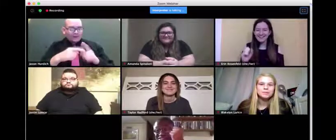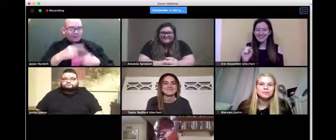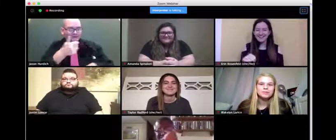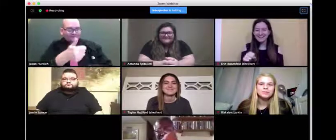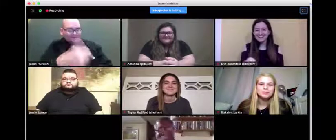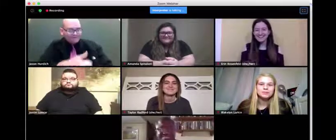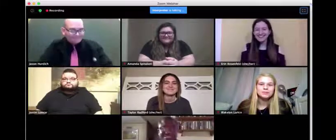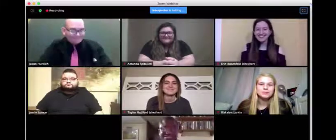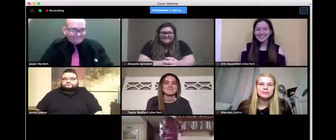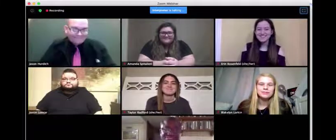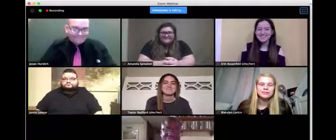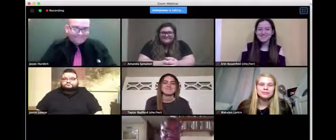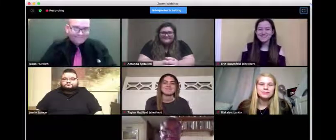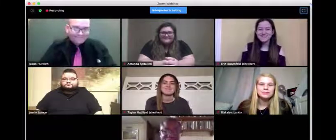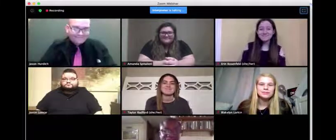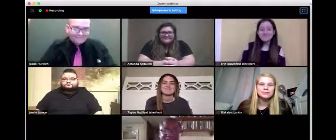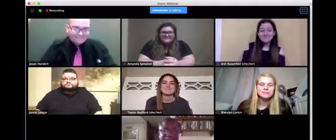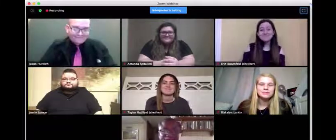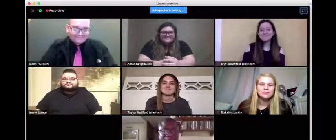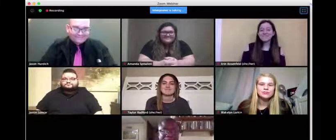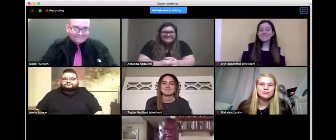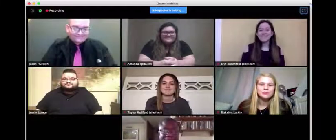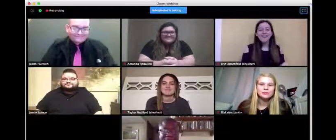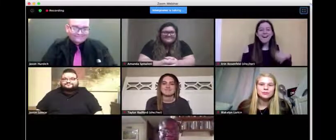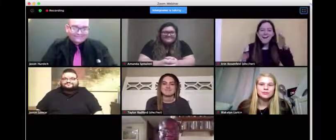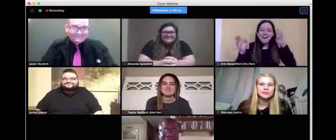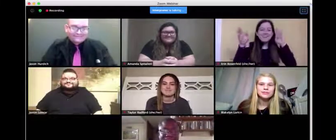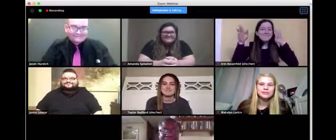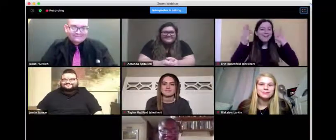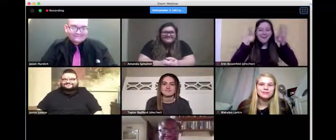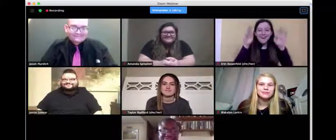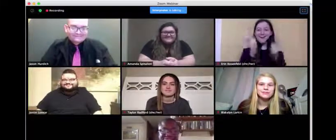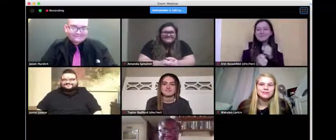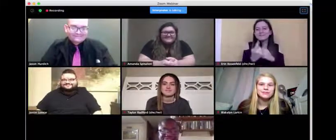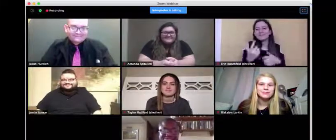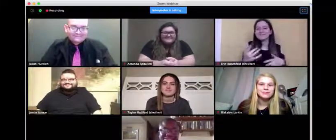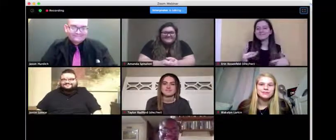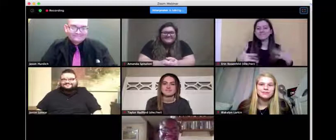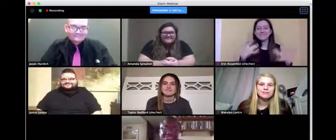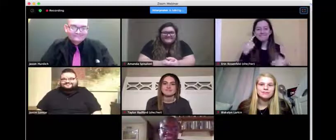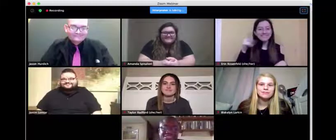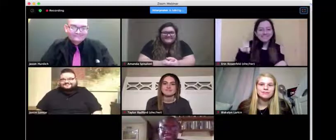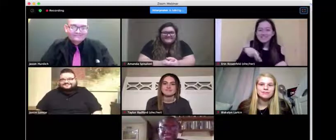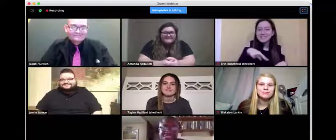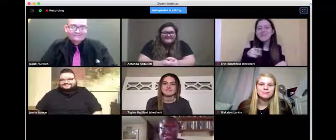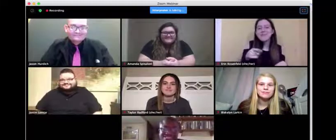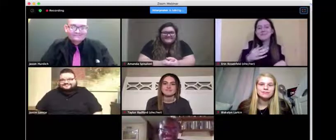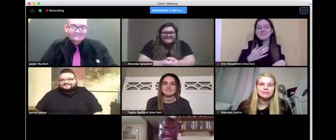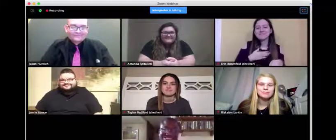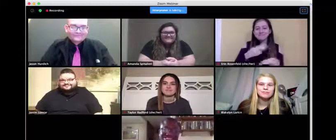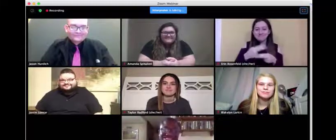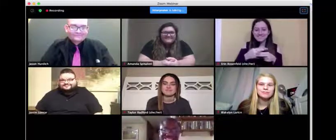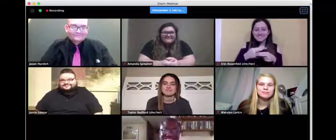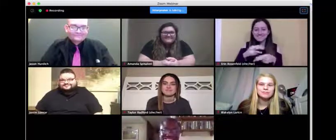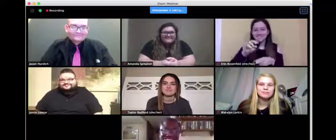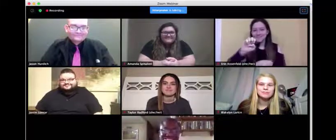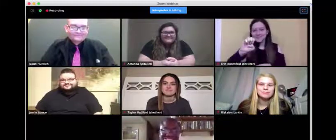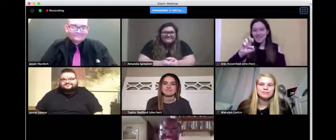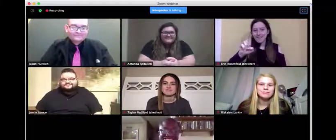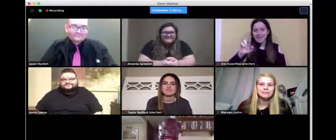Hello, everyone. I'm really excited to be a part of this. My name is Erin, and this is my sign name. I